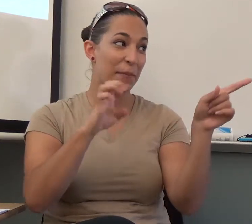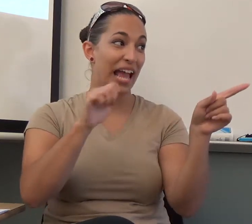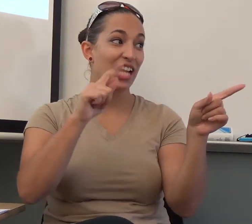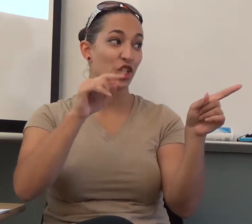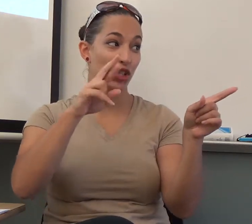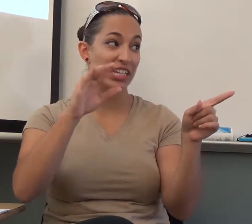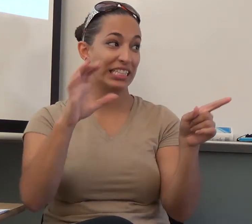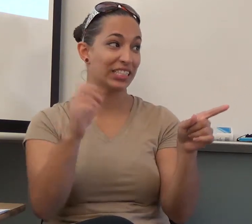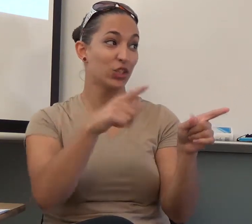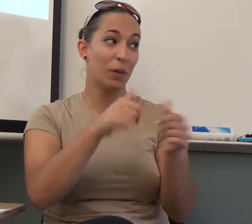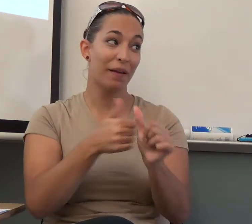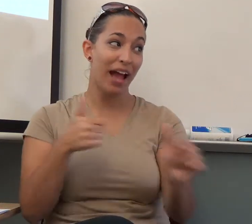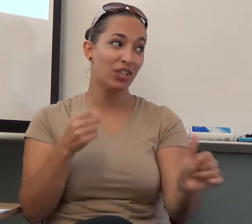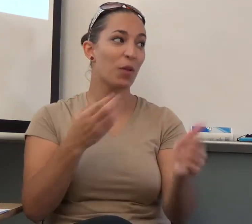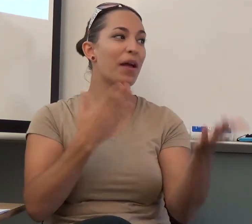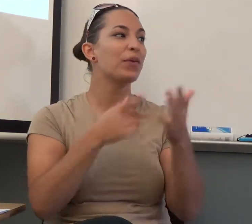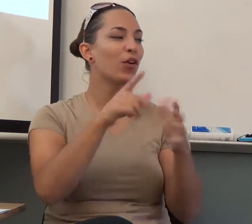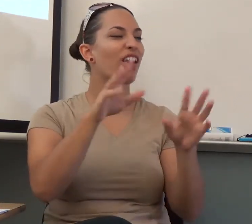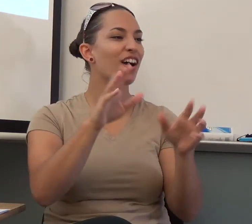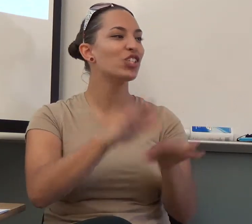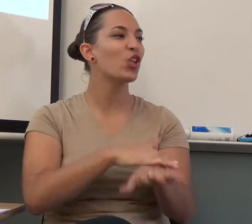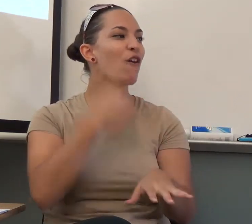there, so why don't you slow it down for us and take number 10?